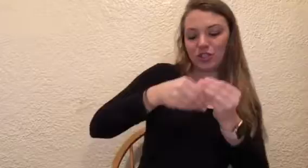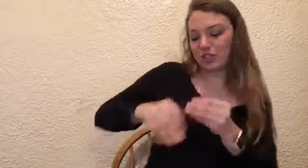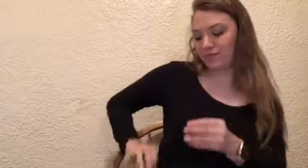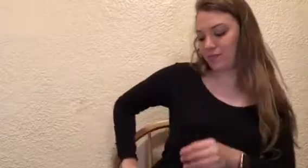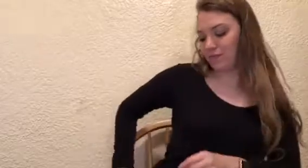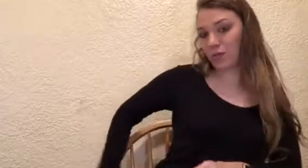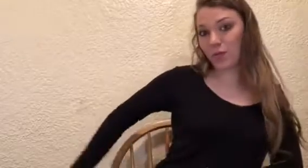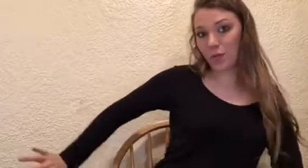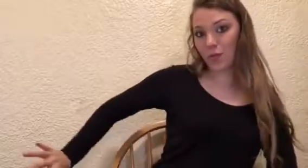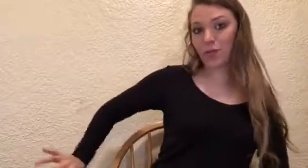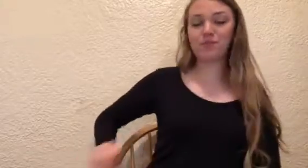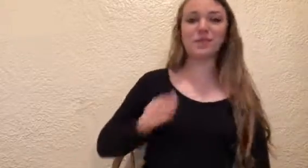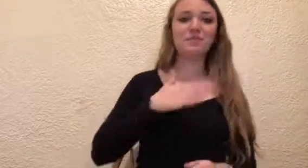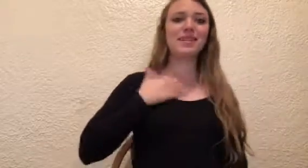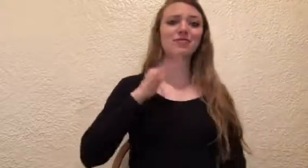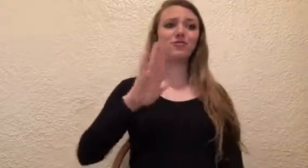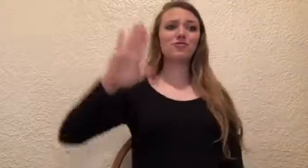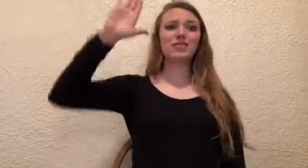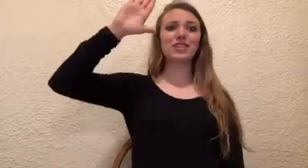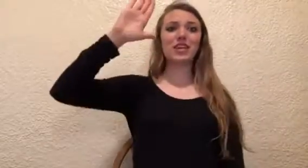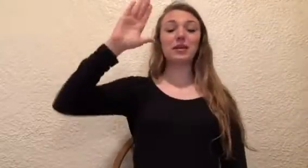Raise your hand. You might not have one, and that's okay.